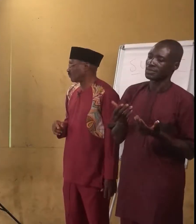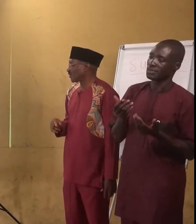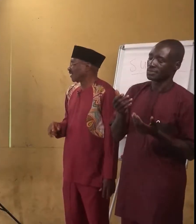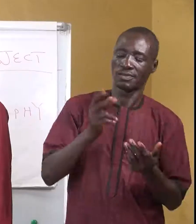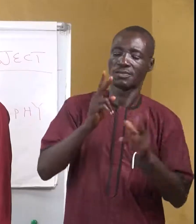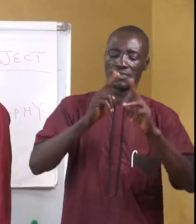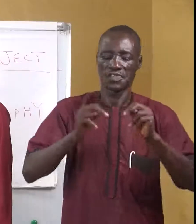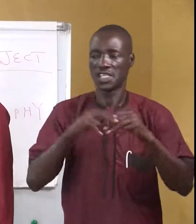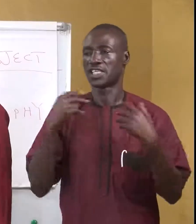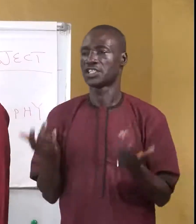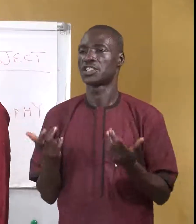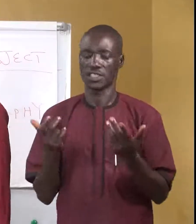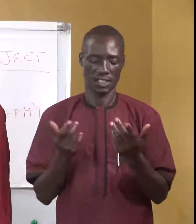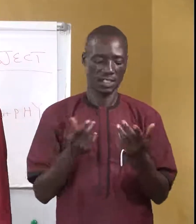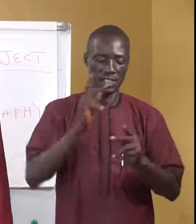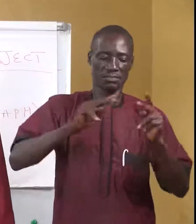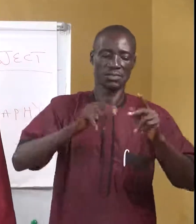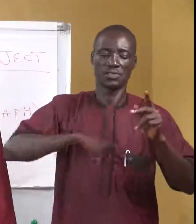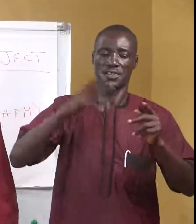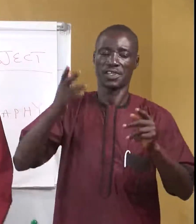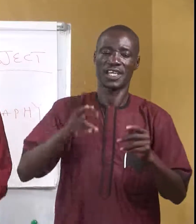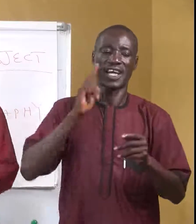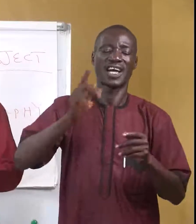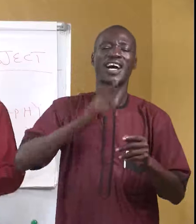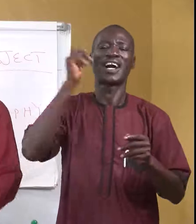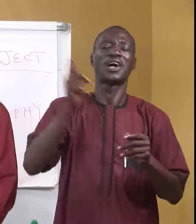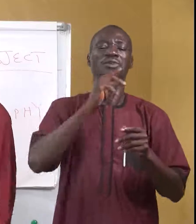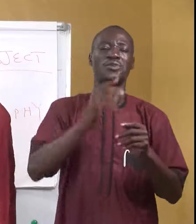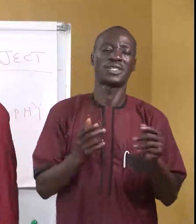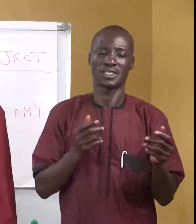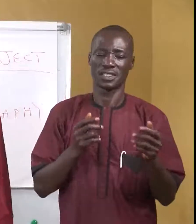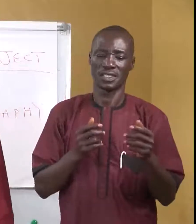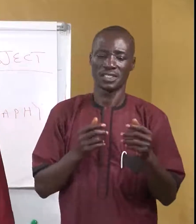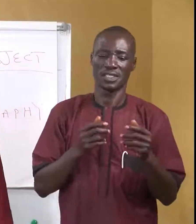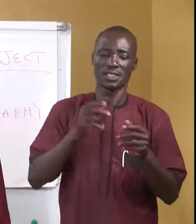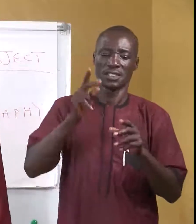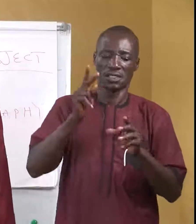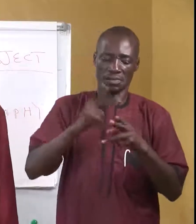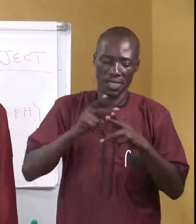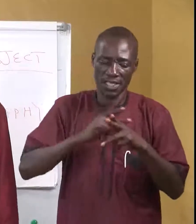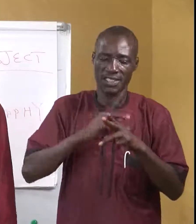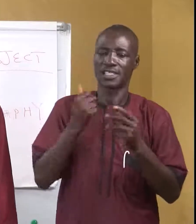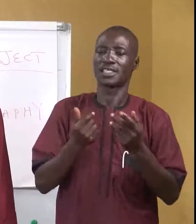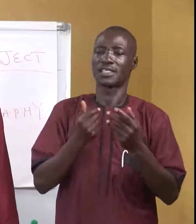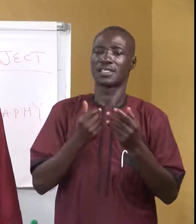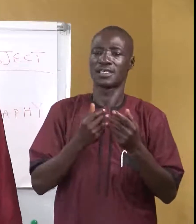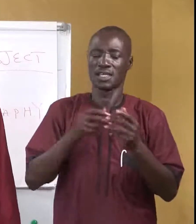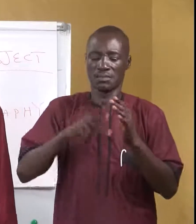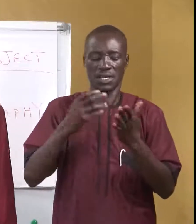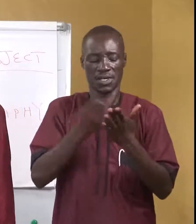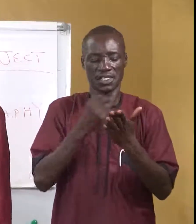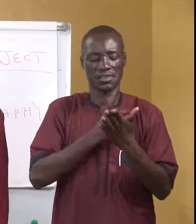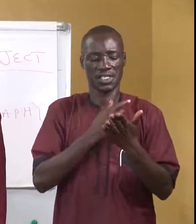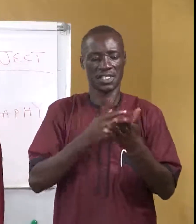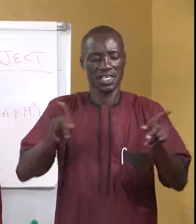village. The people living in rural settlement are always engaged in primary activities such as